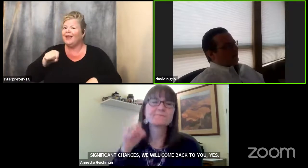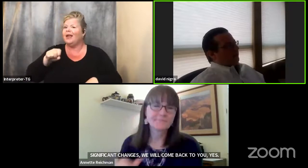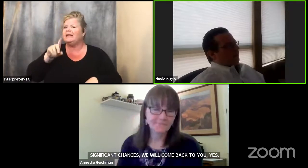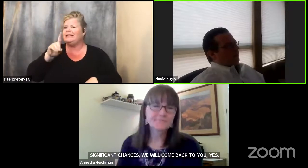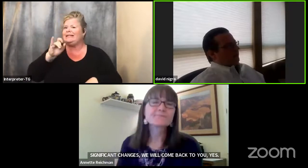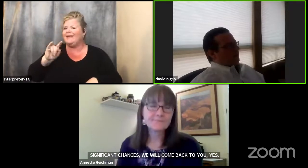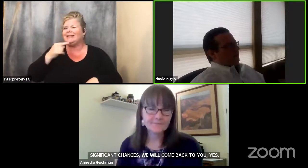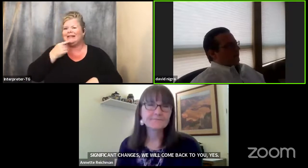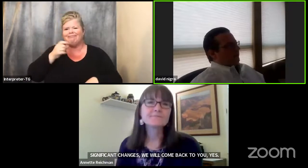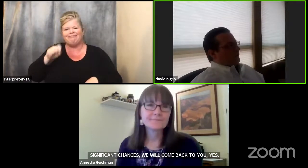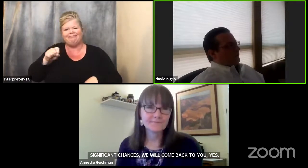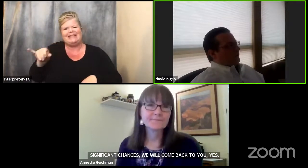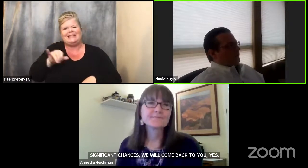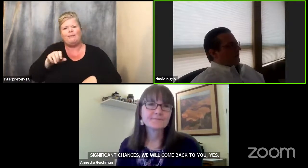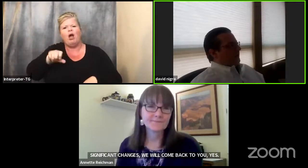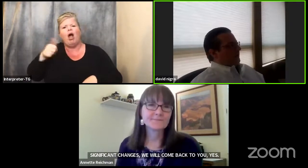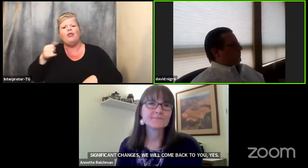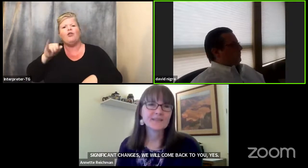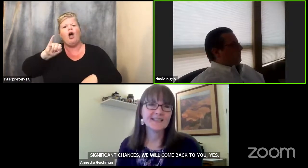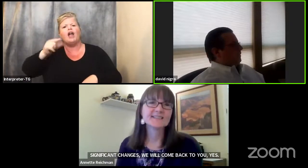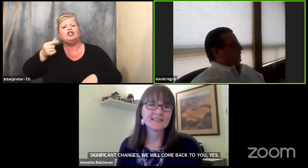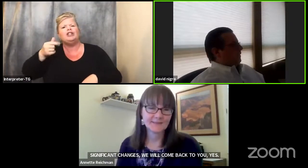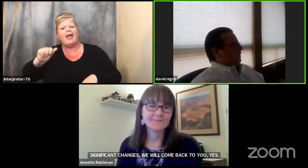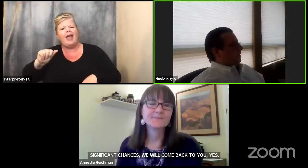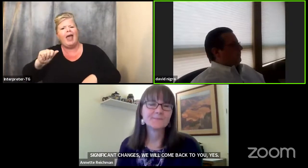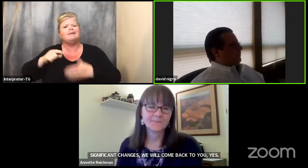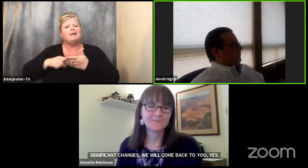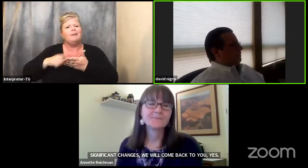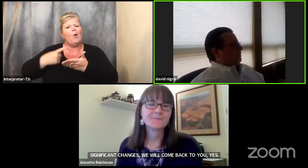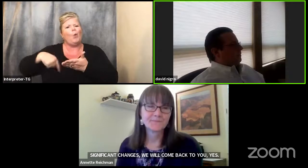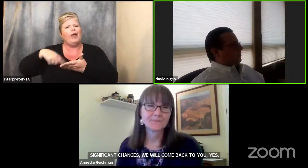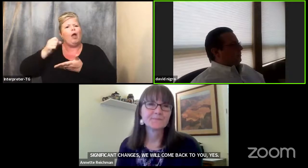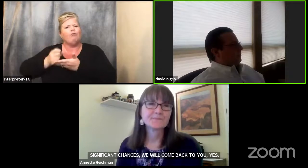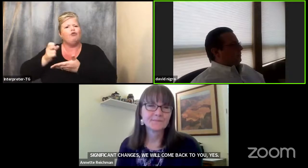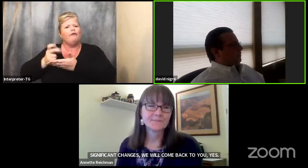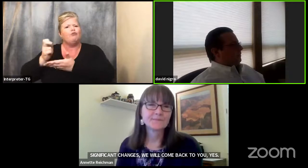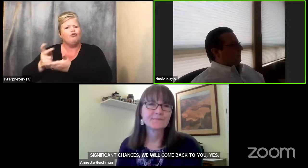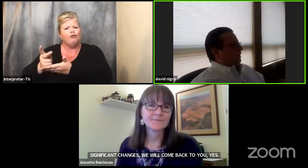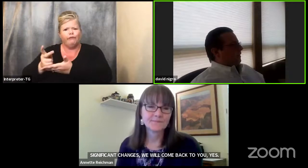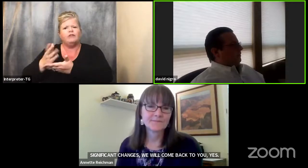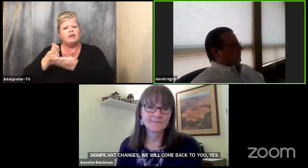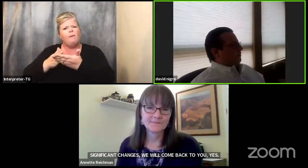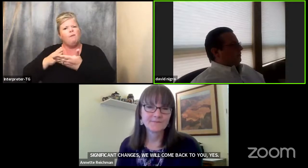we approve from time to time. Yes.